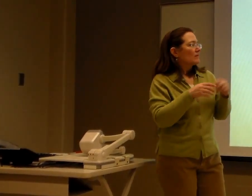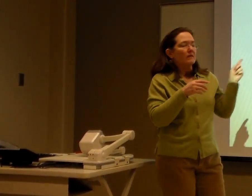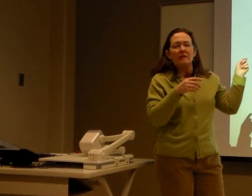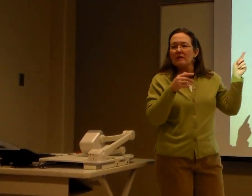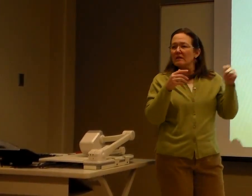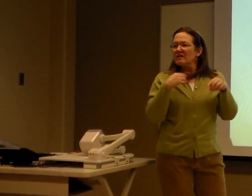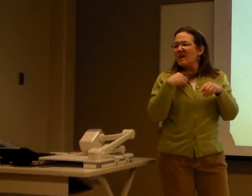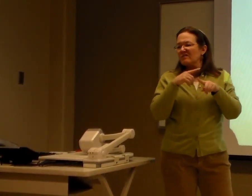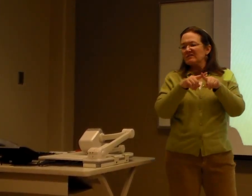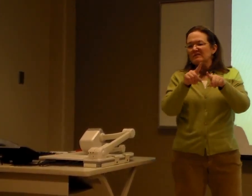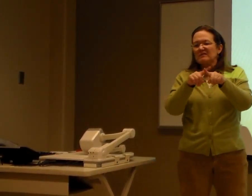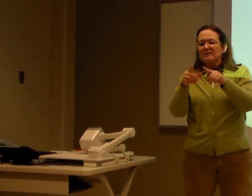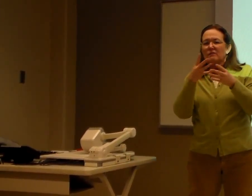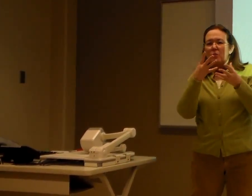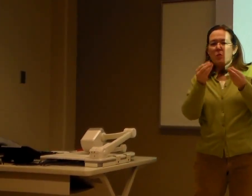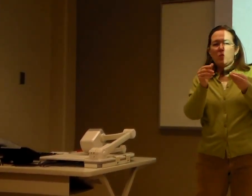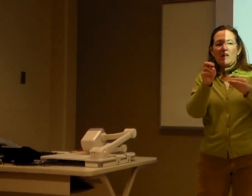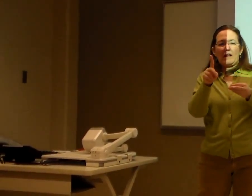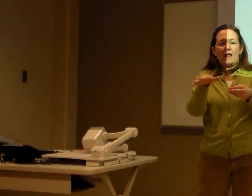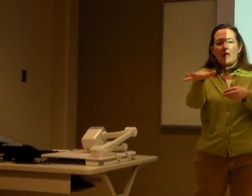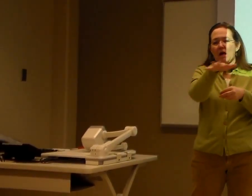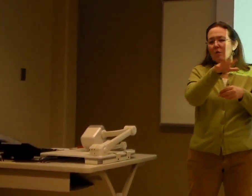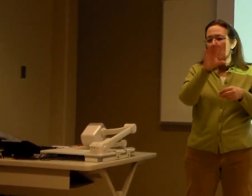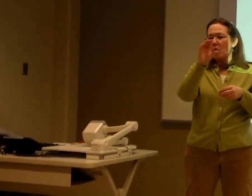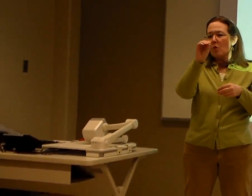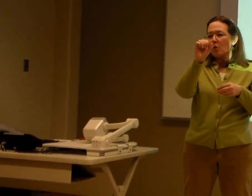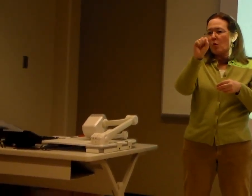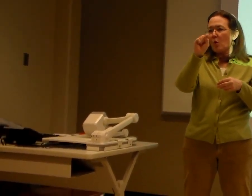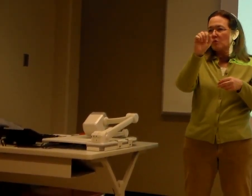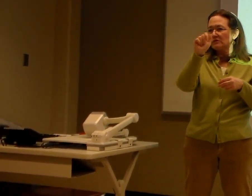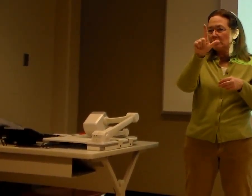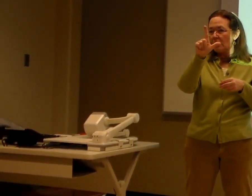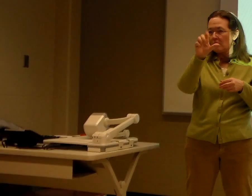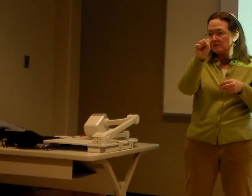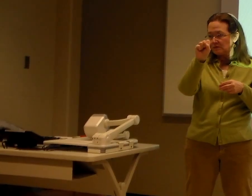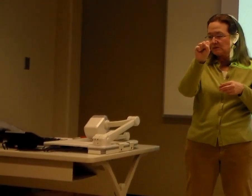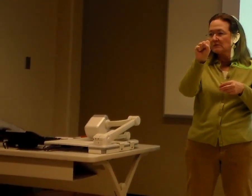back, the plants will come back as well.